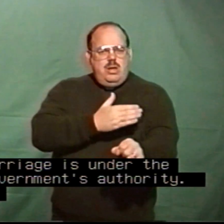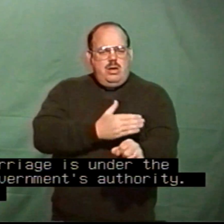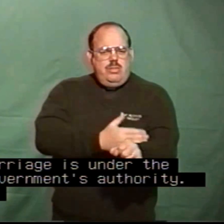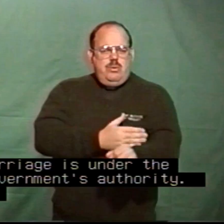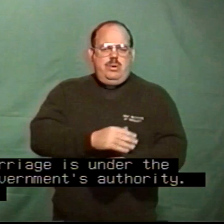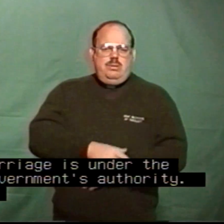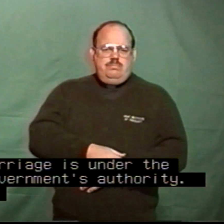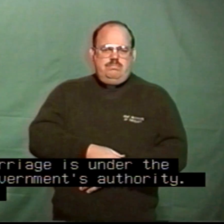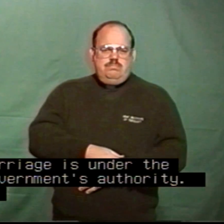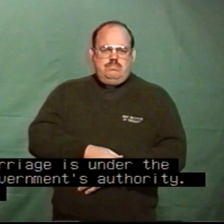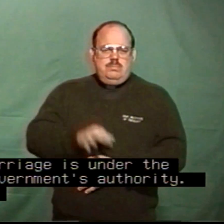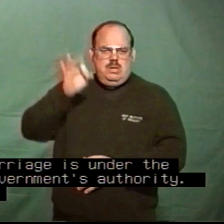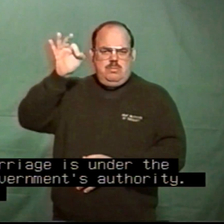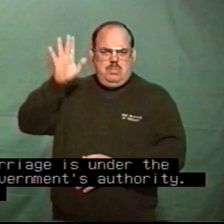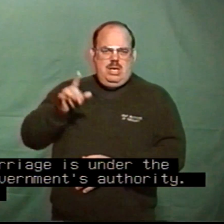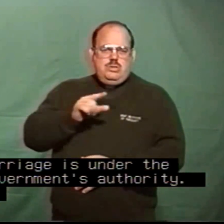Marriage is under the government's authority.